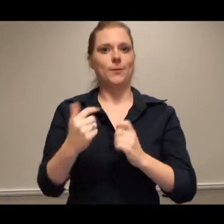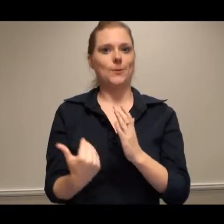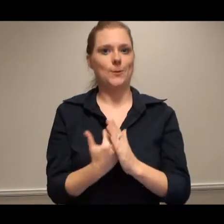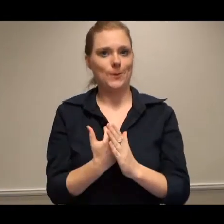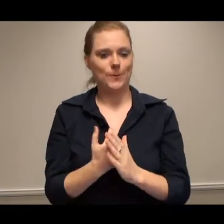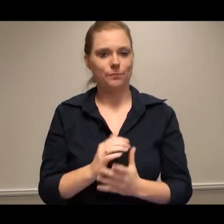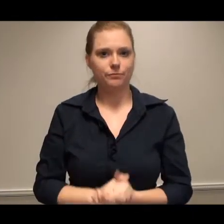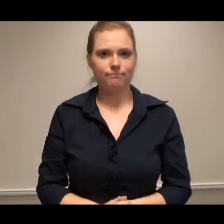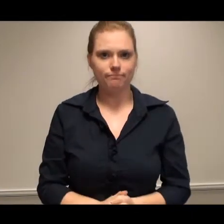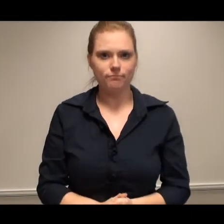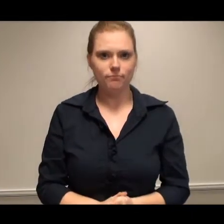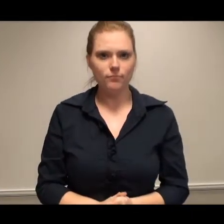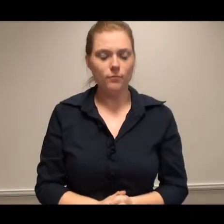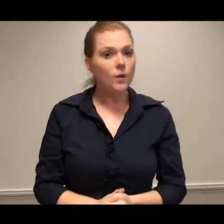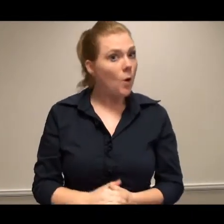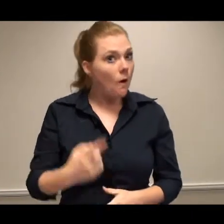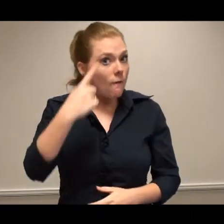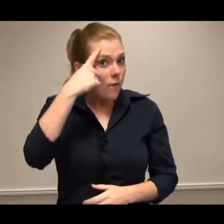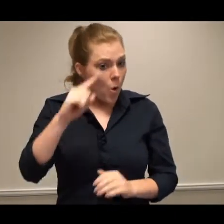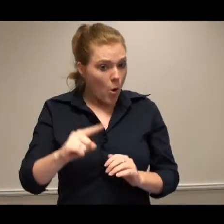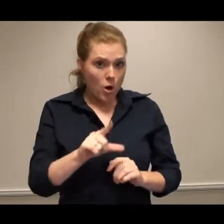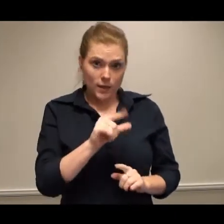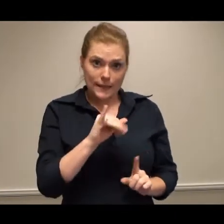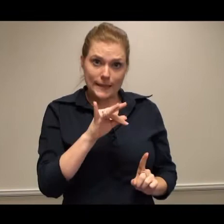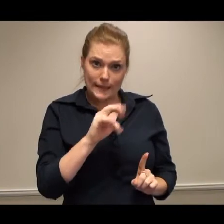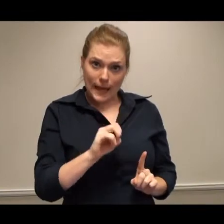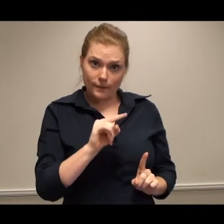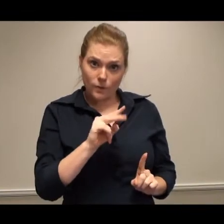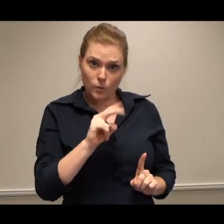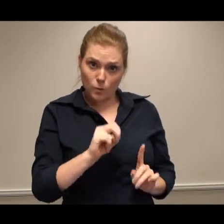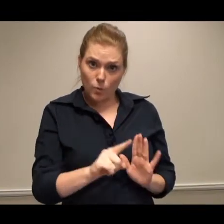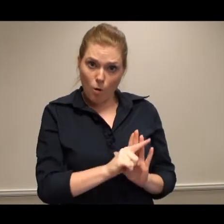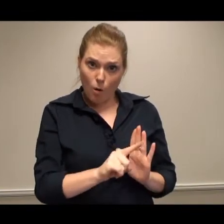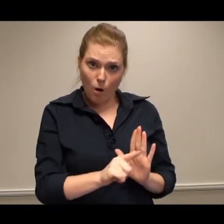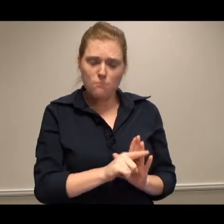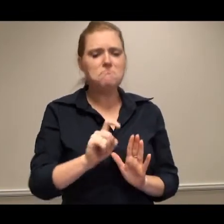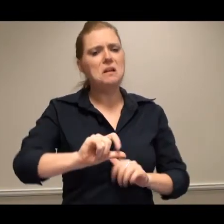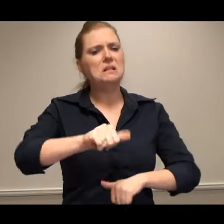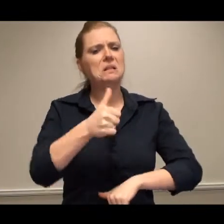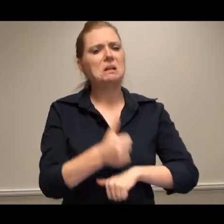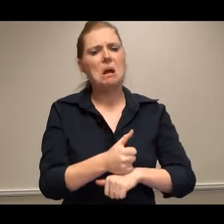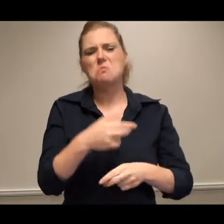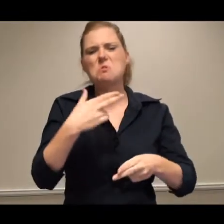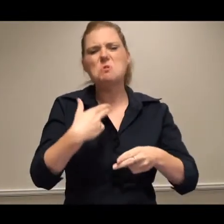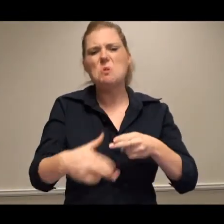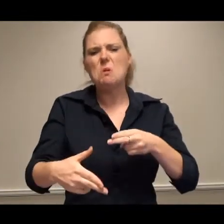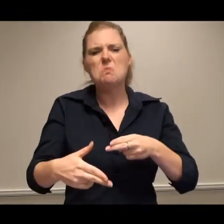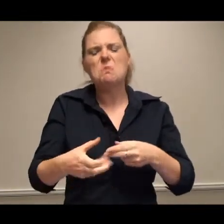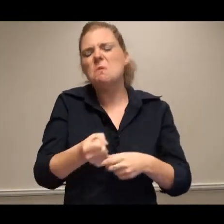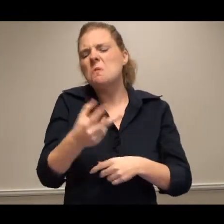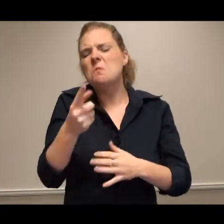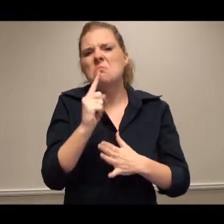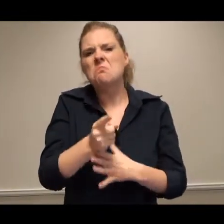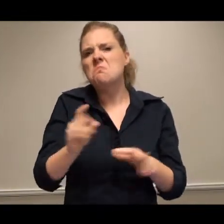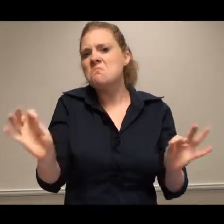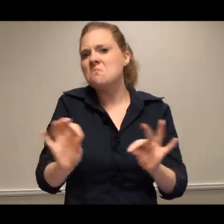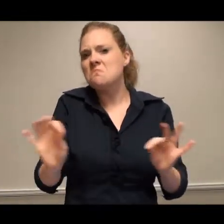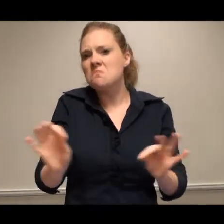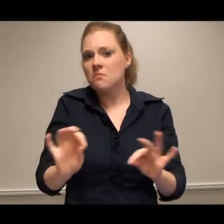A brief setup is required for the Lifetone alarm, which only takes a few minutes. And while the first responders